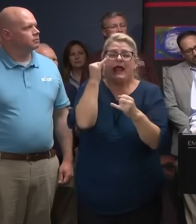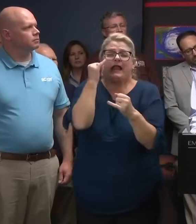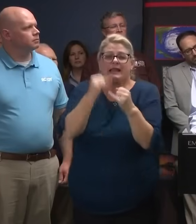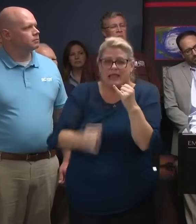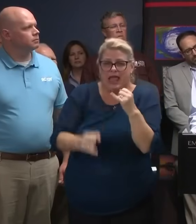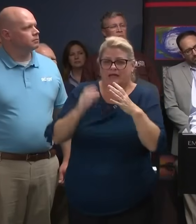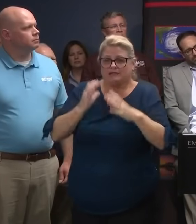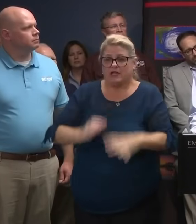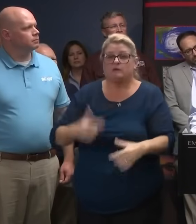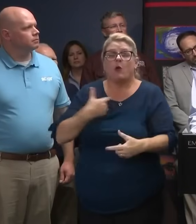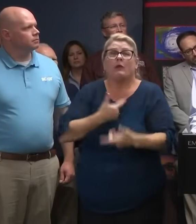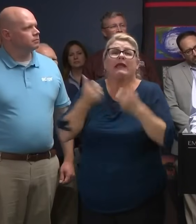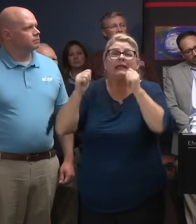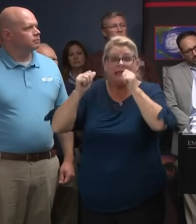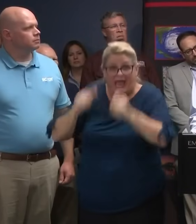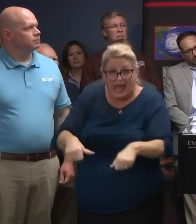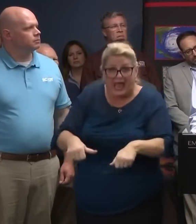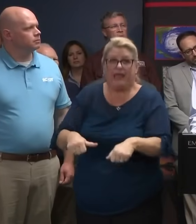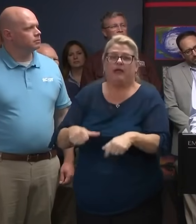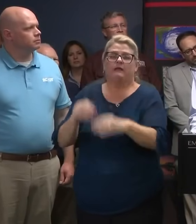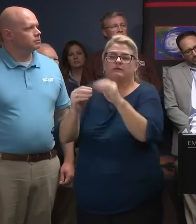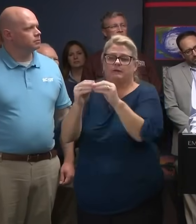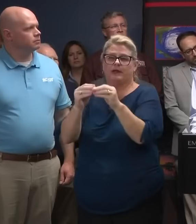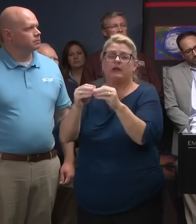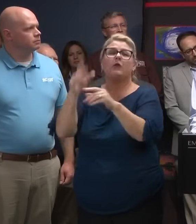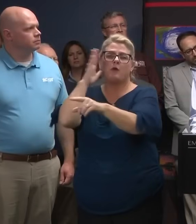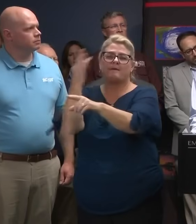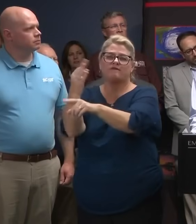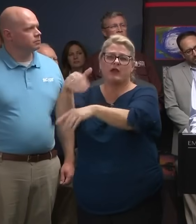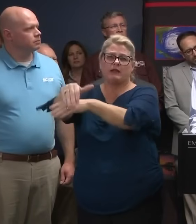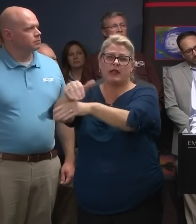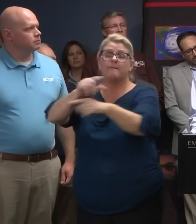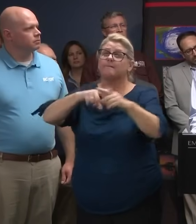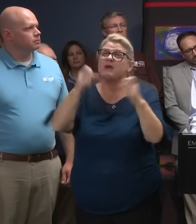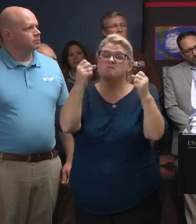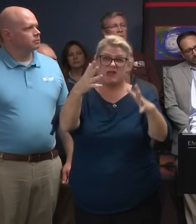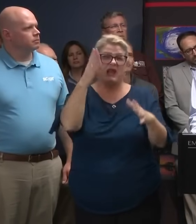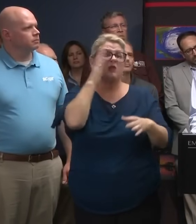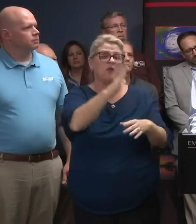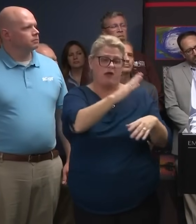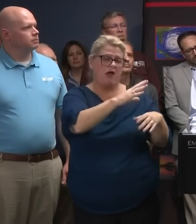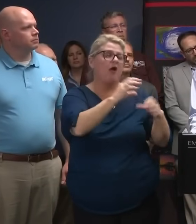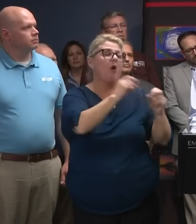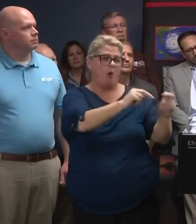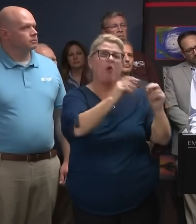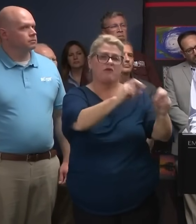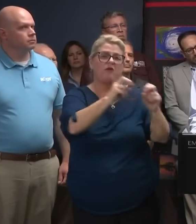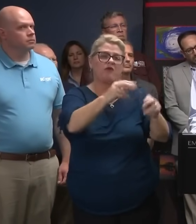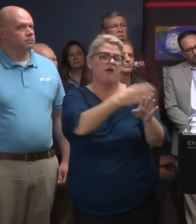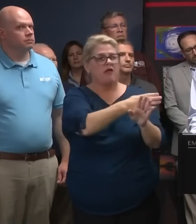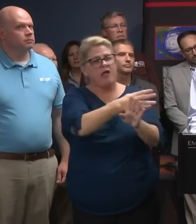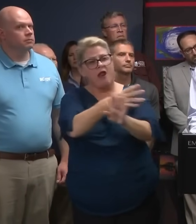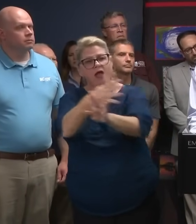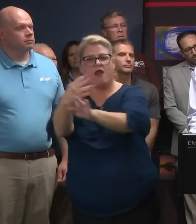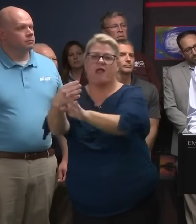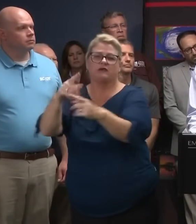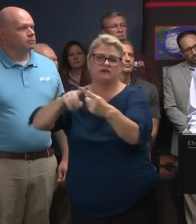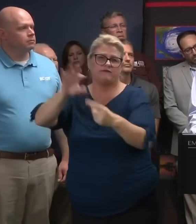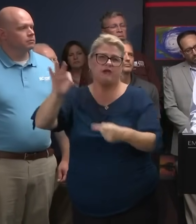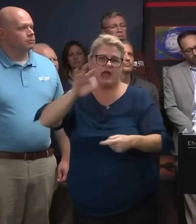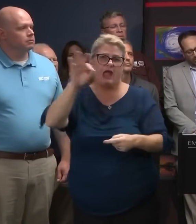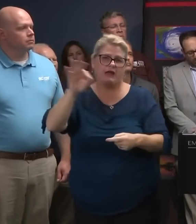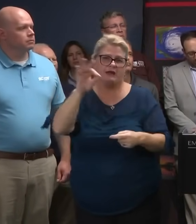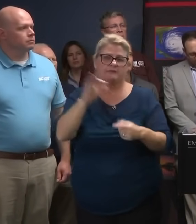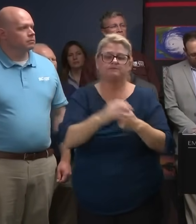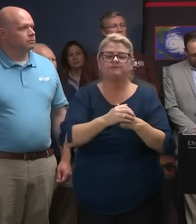that we can restore might be as late as Friday night. But we'll see many customers continue to come online well before that. And the work that we